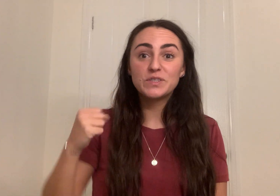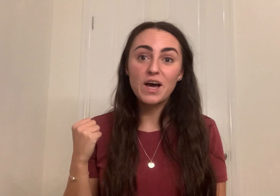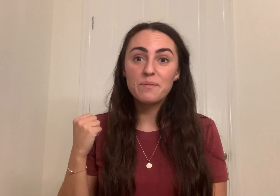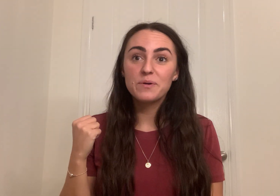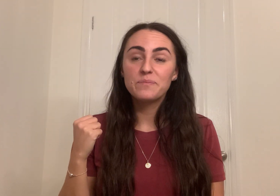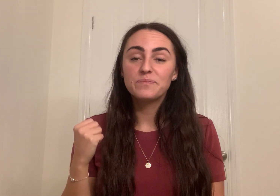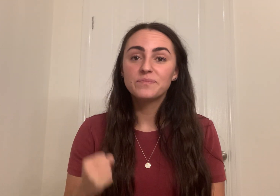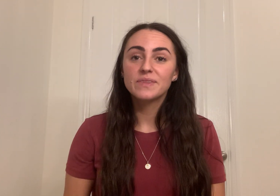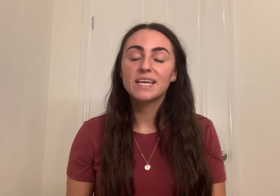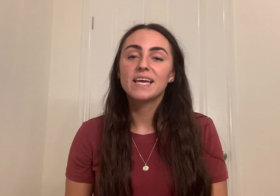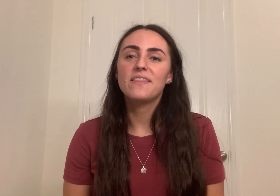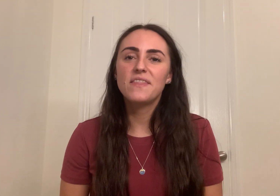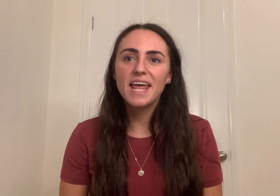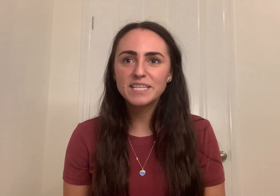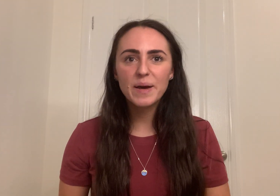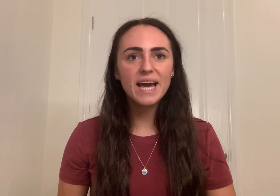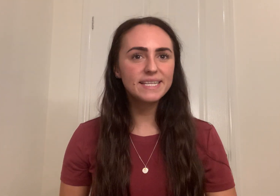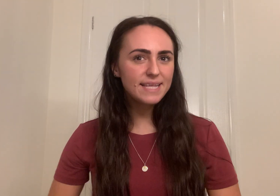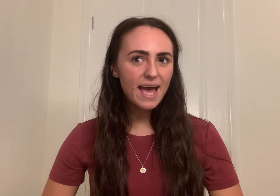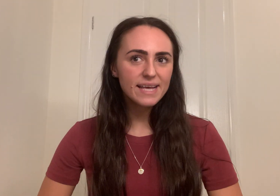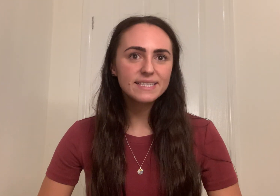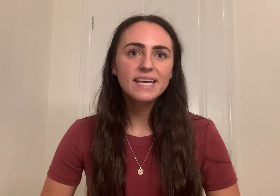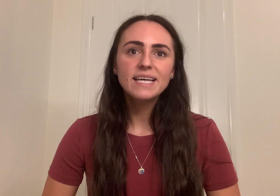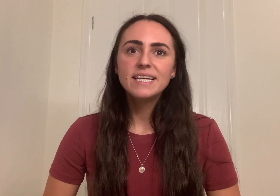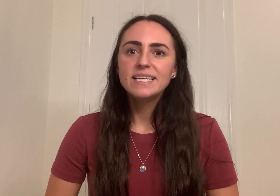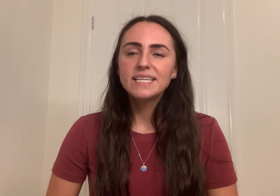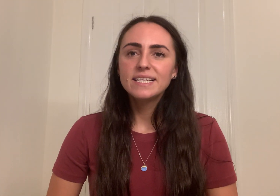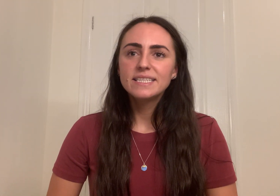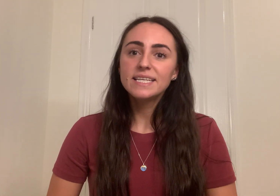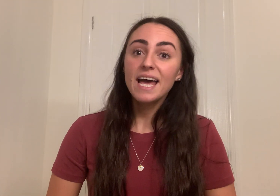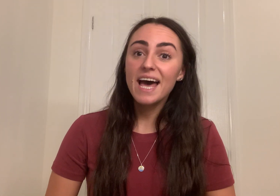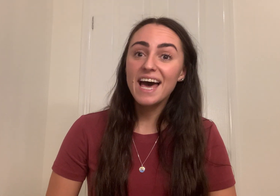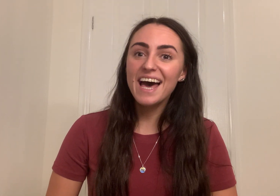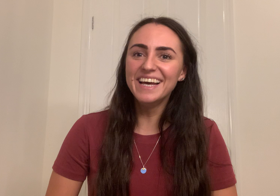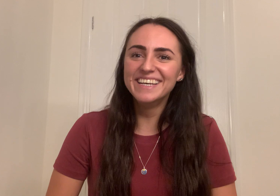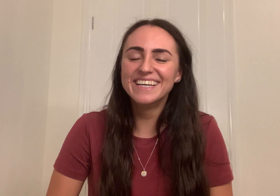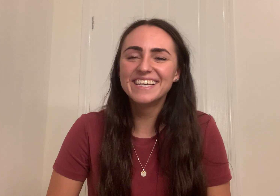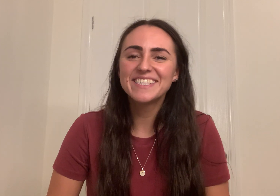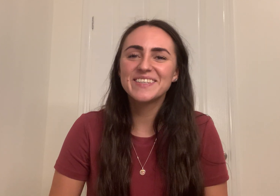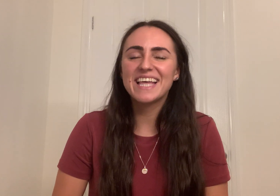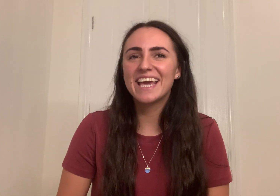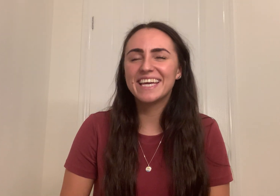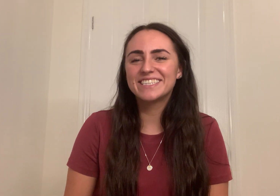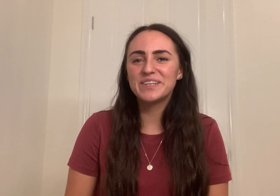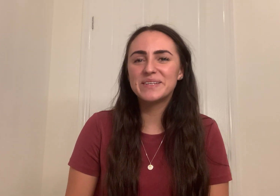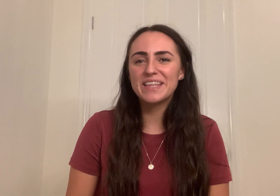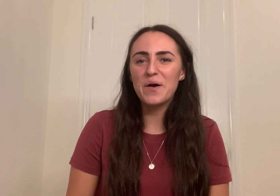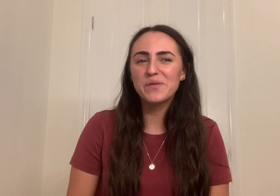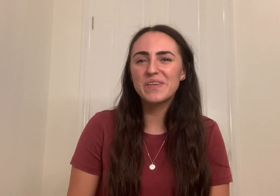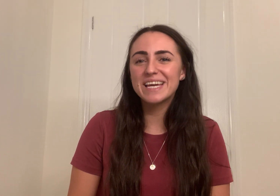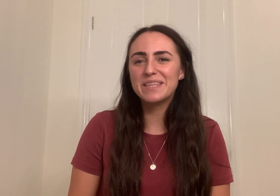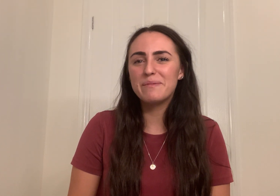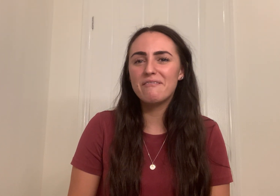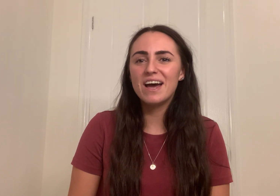stop. And then the next part, it says, ta-da! So it's like he's doing the whole thing in the mirror.